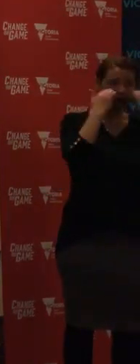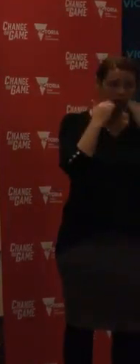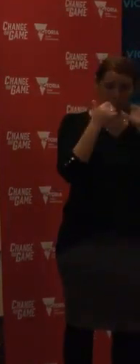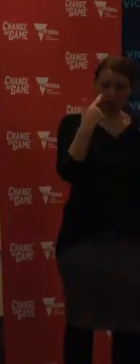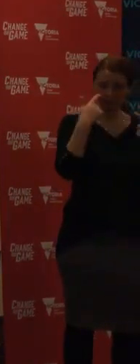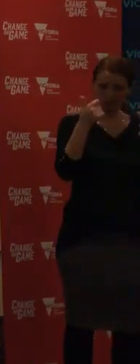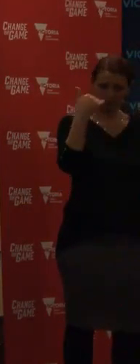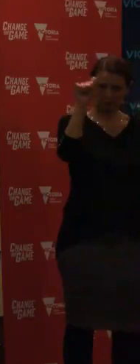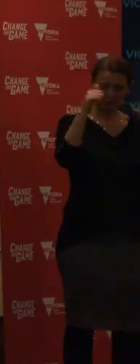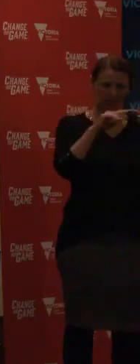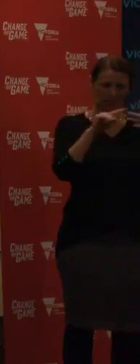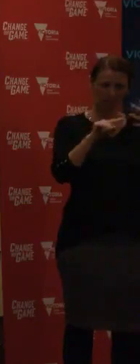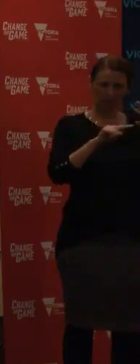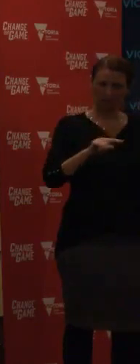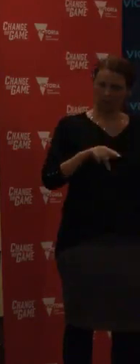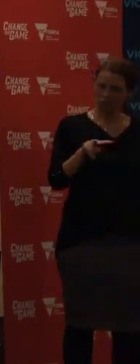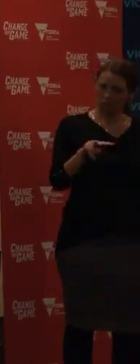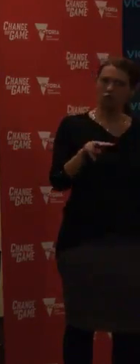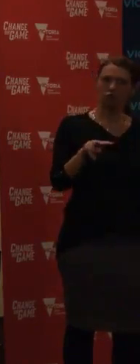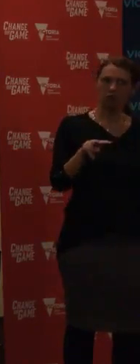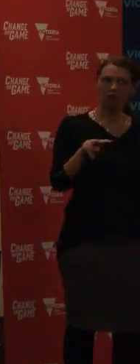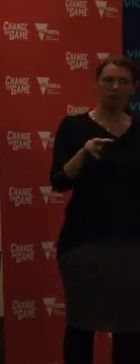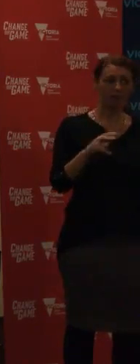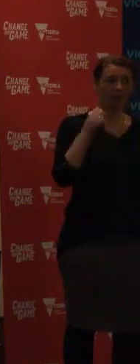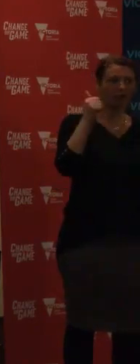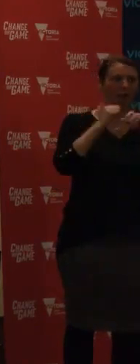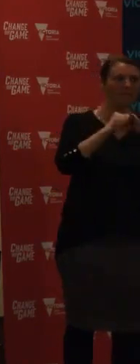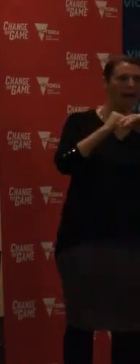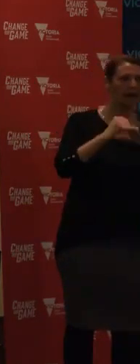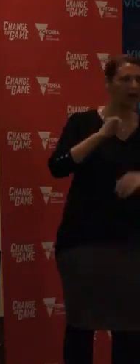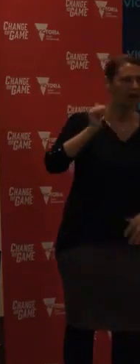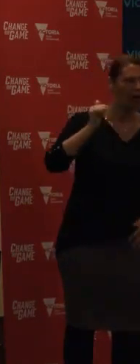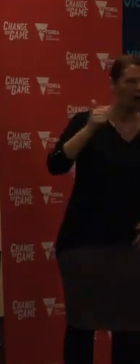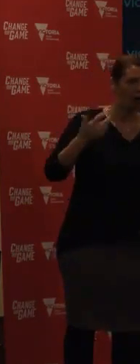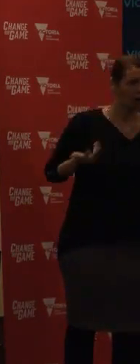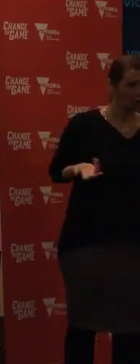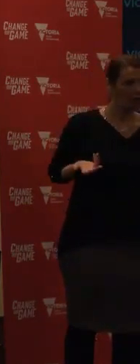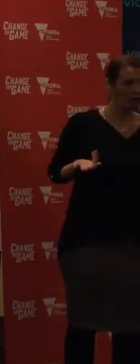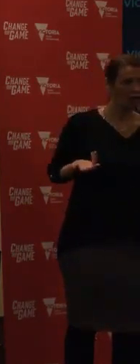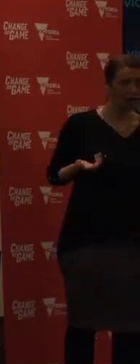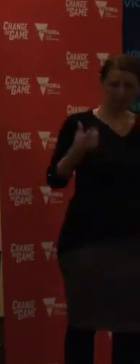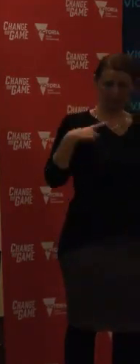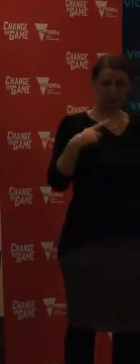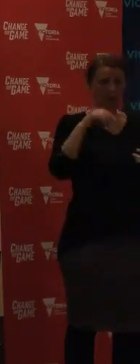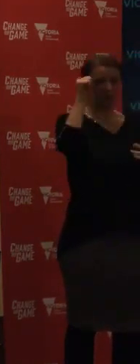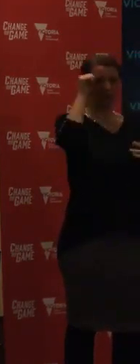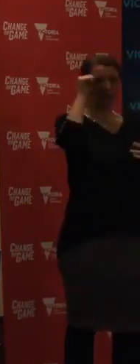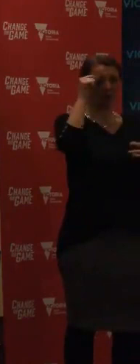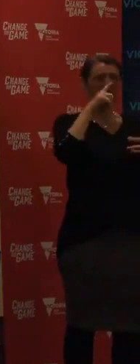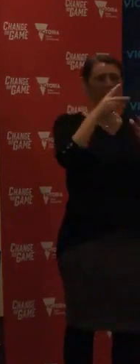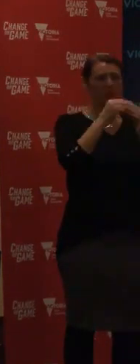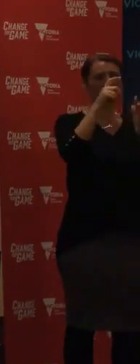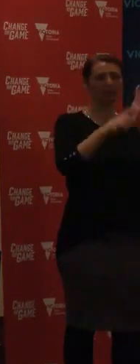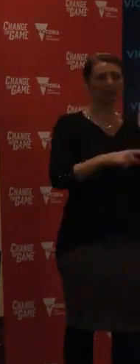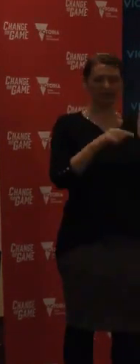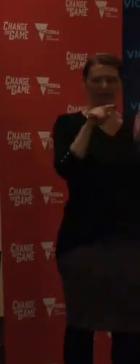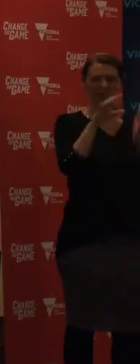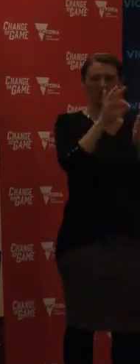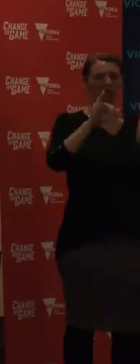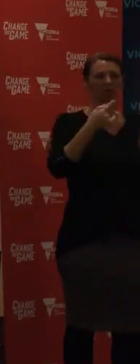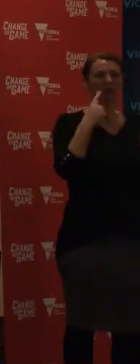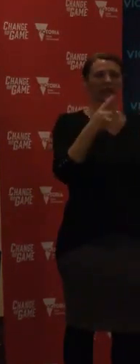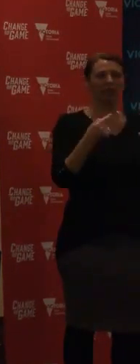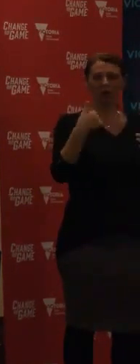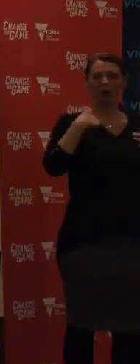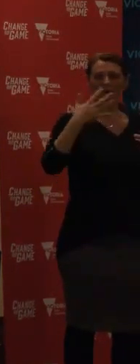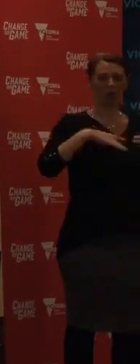this is what we achieved, if that's not a piece of great marketing, I don't know what is. Because what we do know is that people with disability, they're not just saying, I